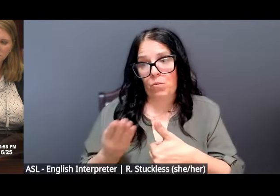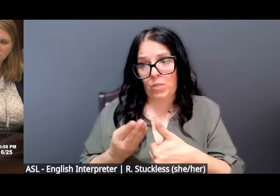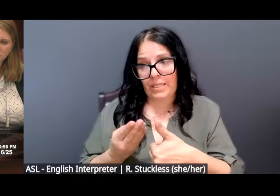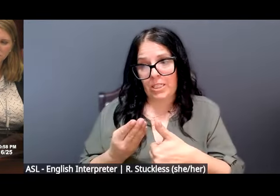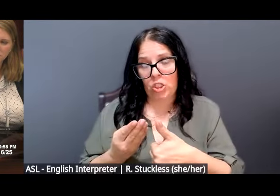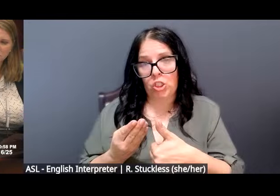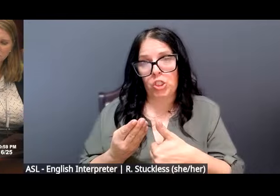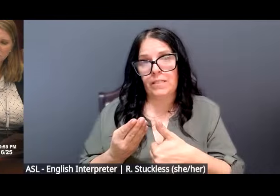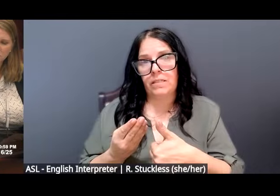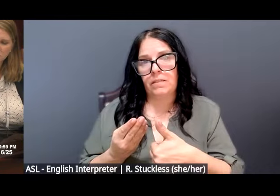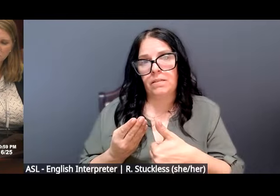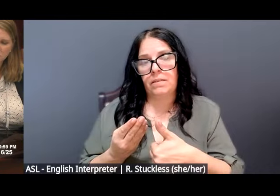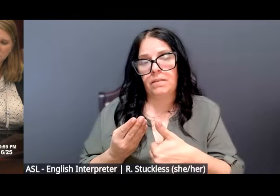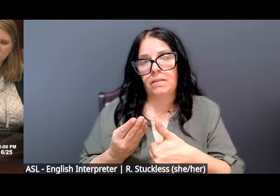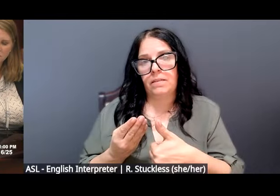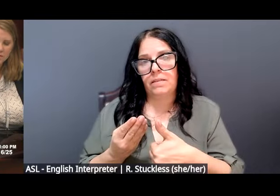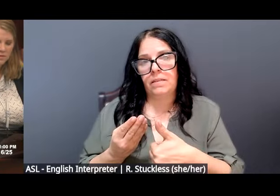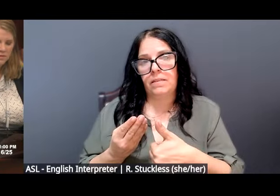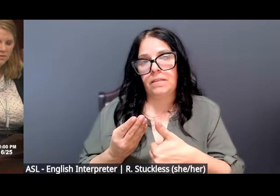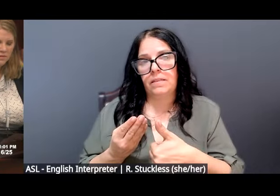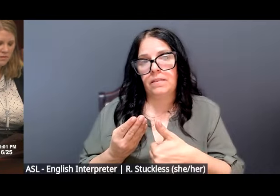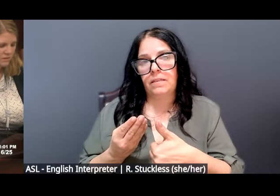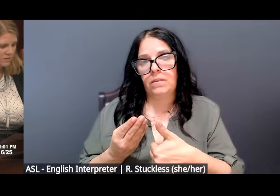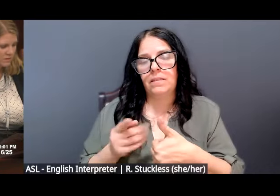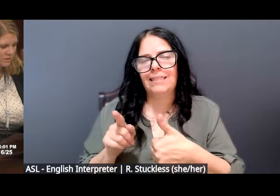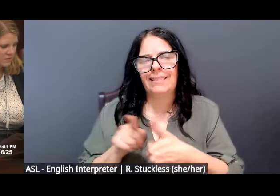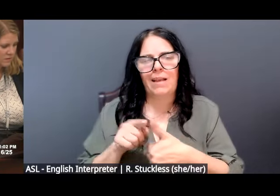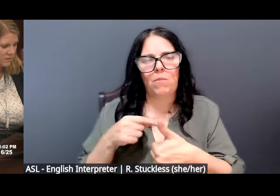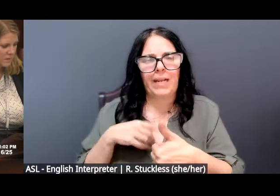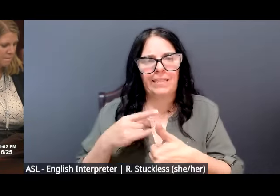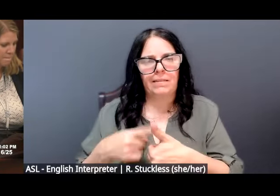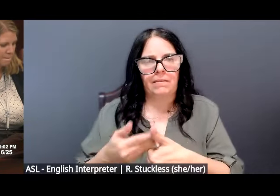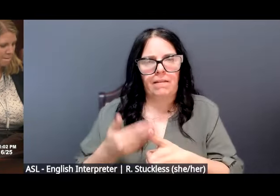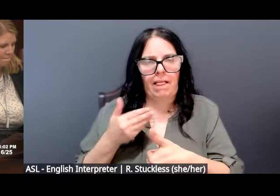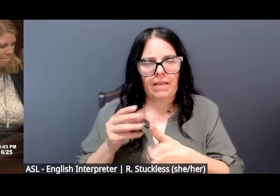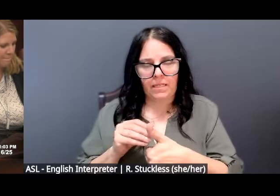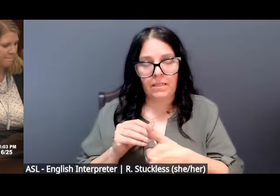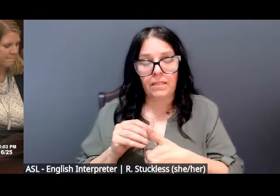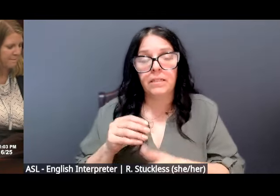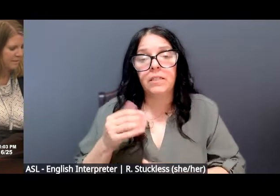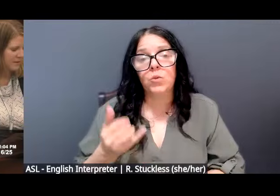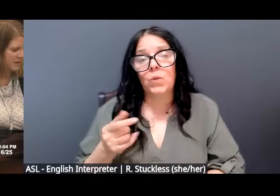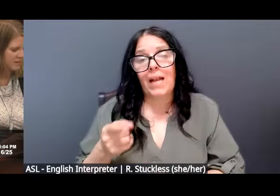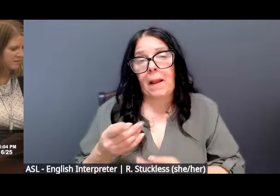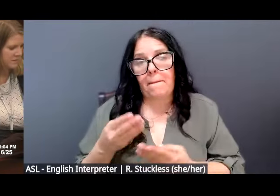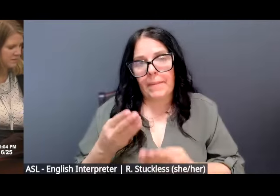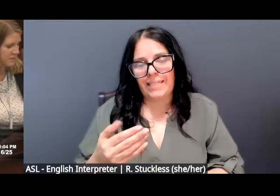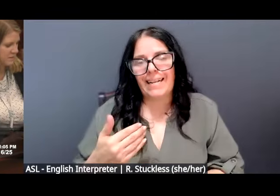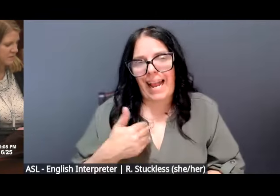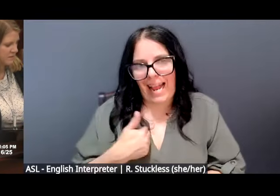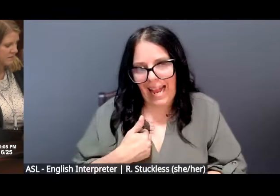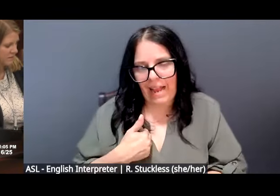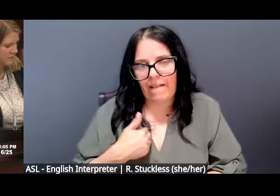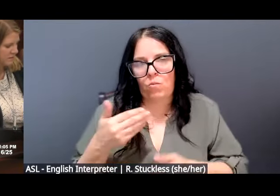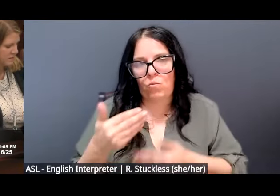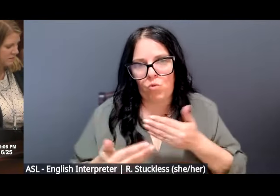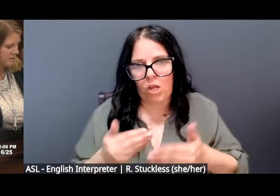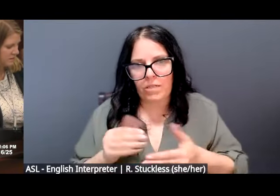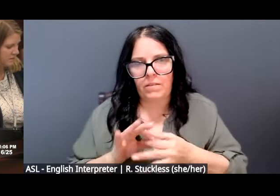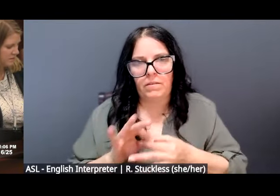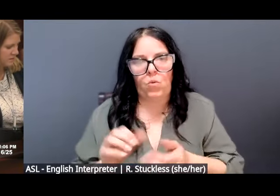talked about last meeting, the petition today has a provisional ballot process that I interpreted as applying